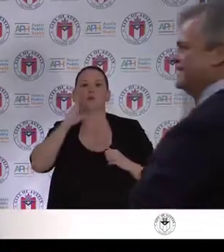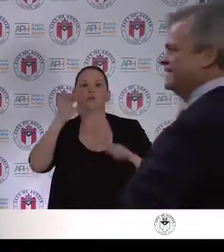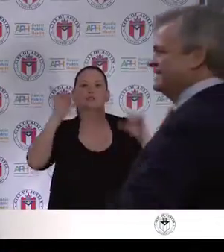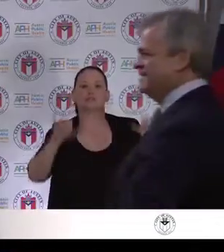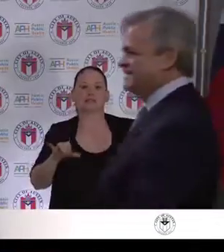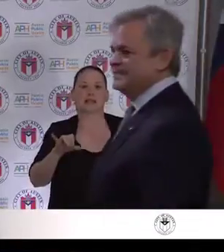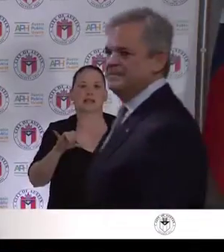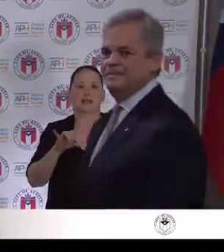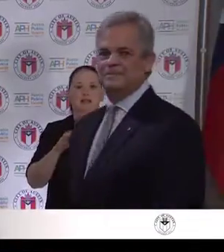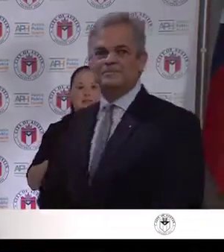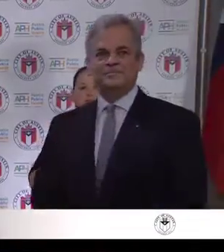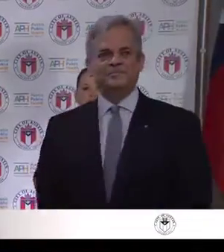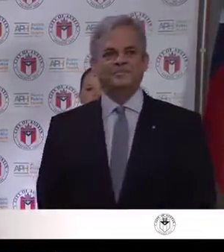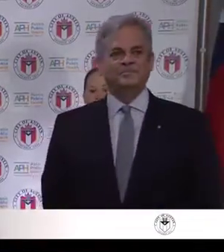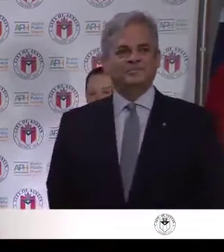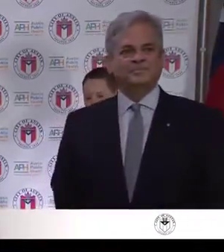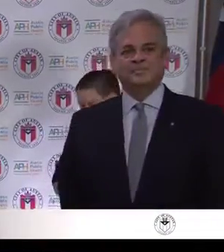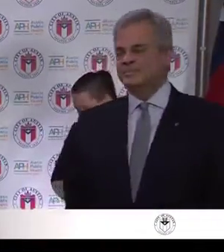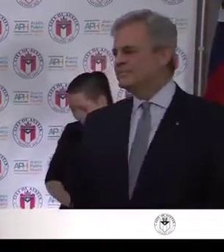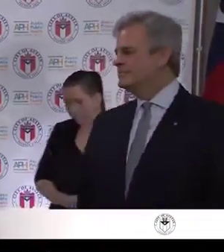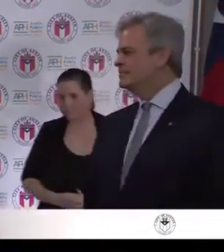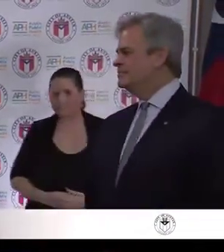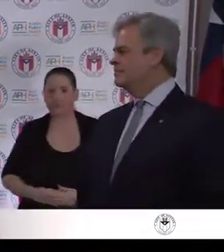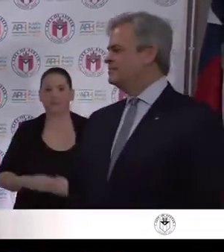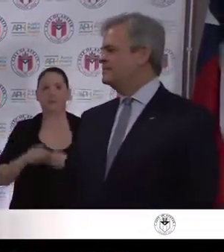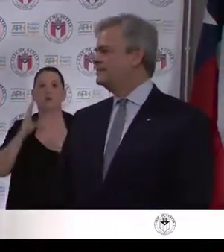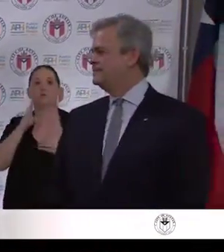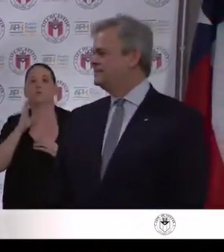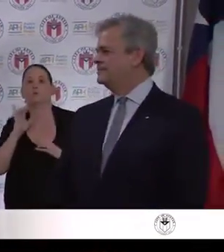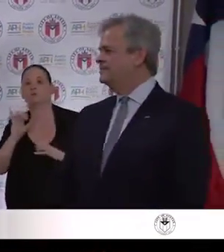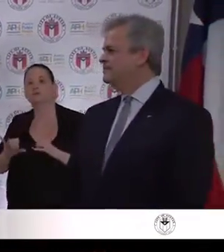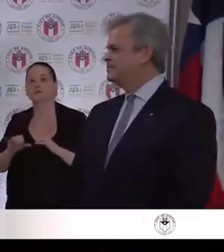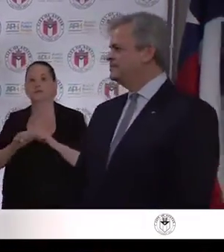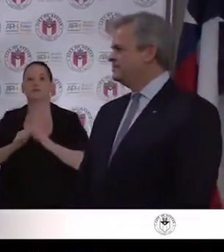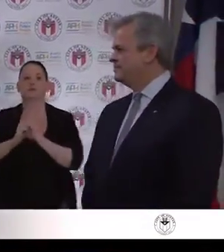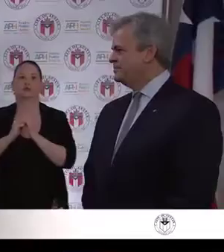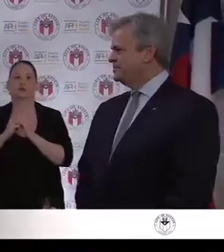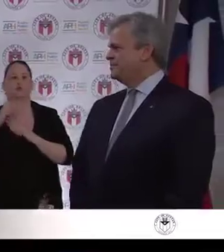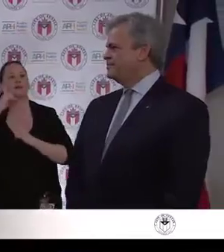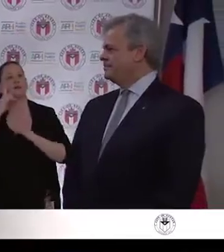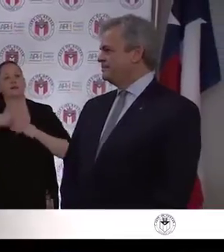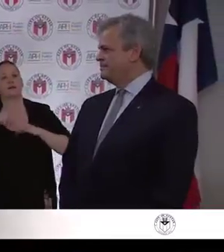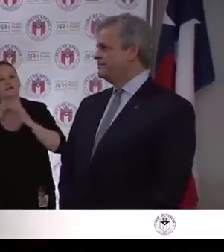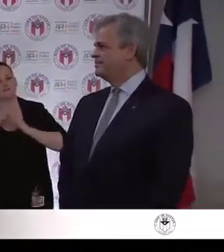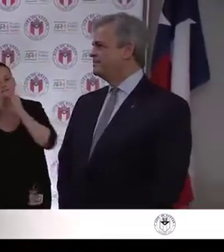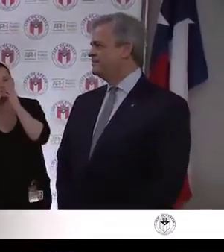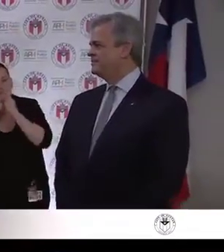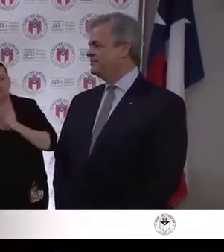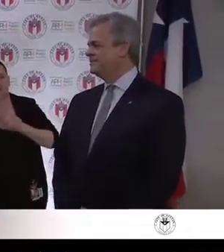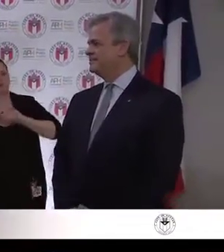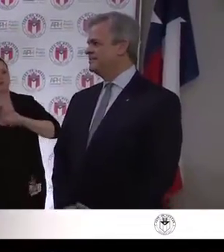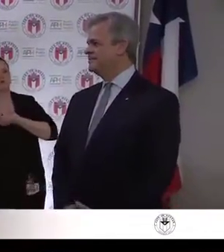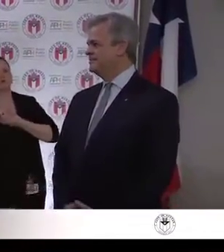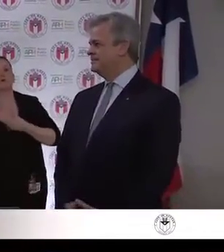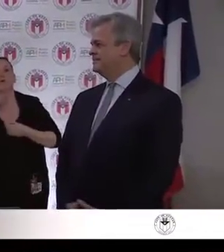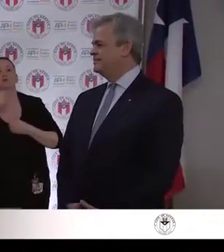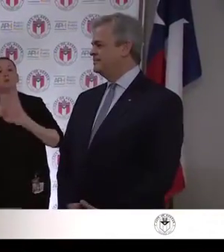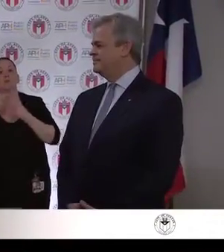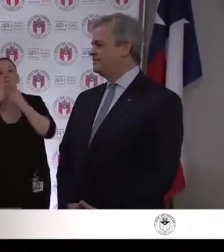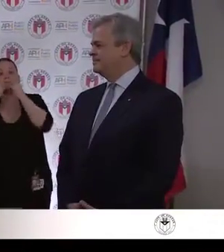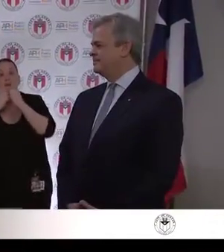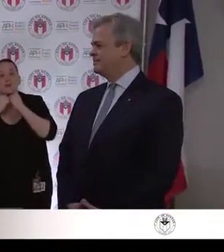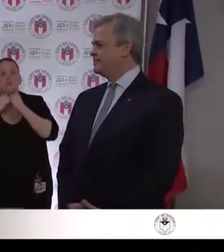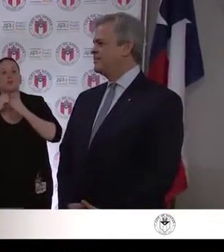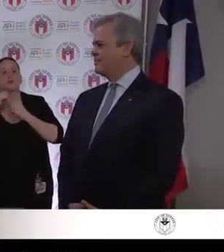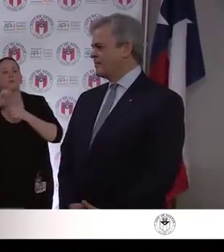here together for this piece, because I think that it is important, and I so value your partnership. I also value our partnership